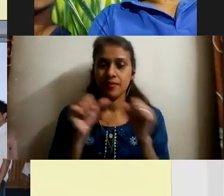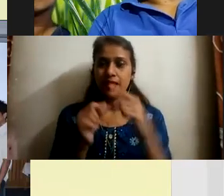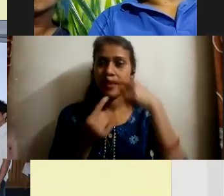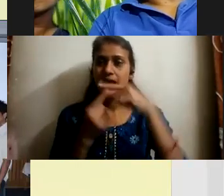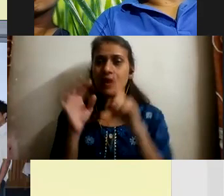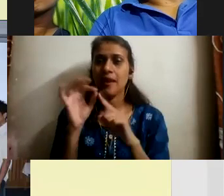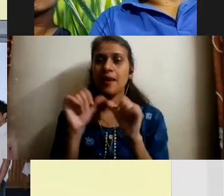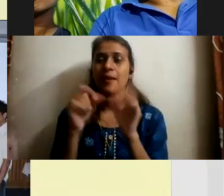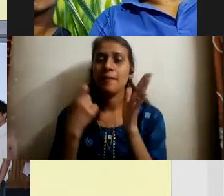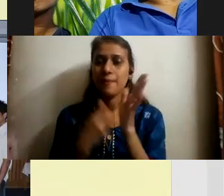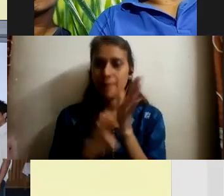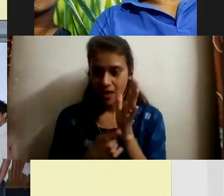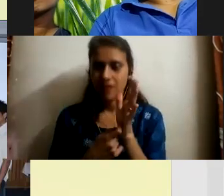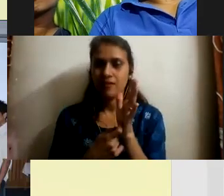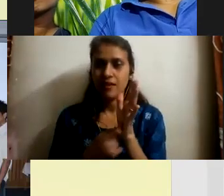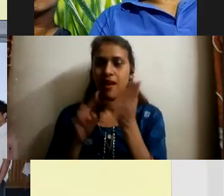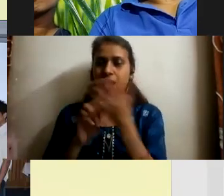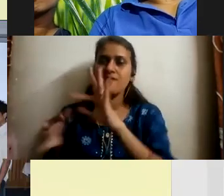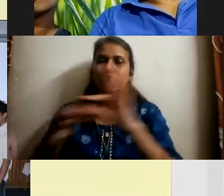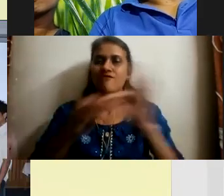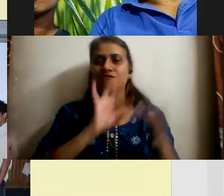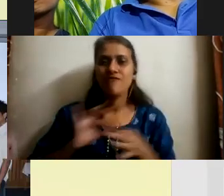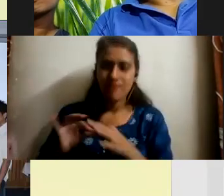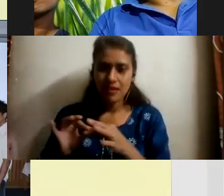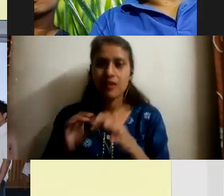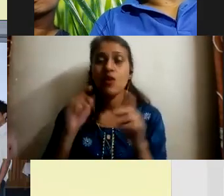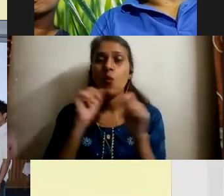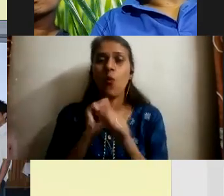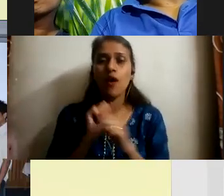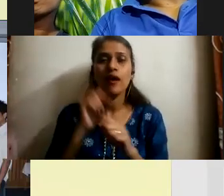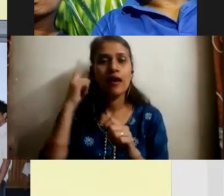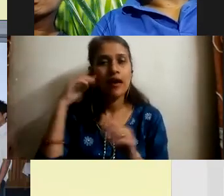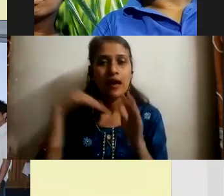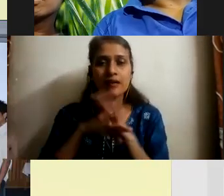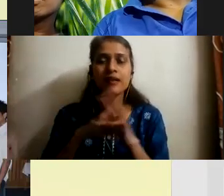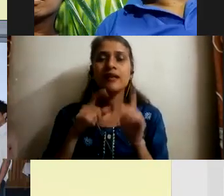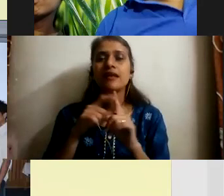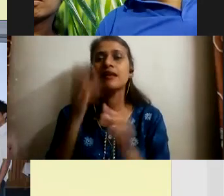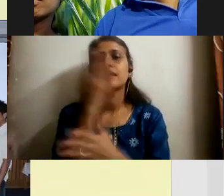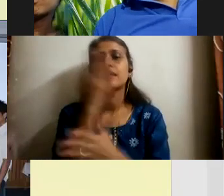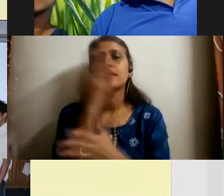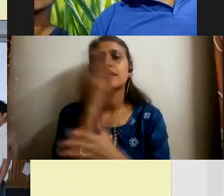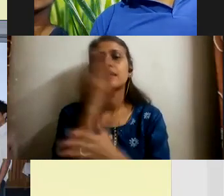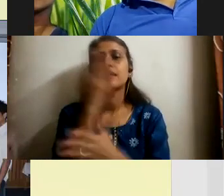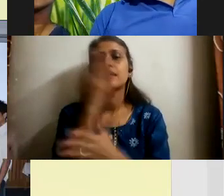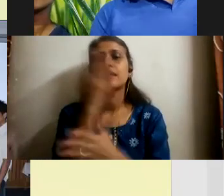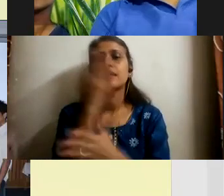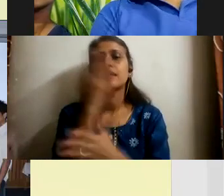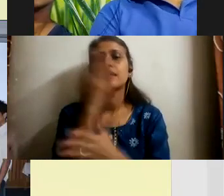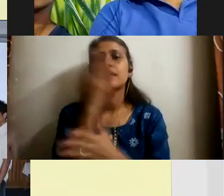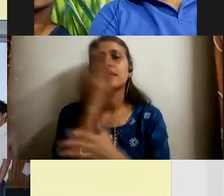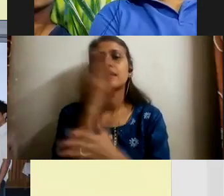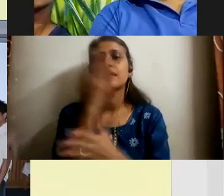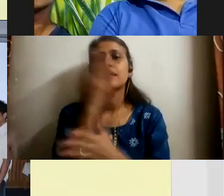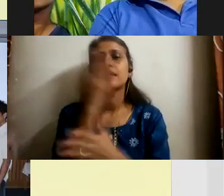at creating this network of entrepreneurs with disabilities. Again, this was in with all the, we do the